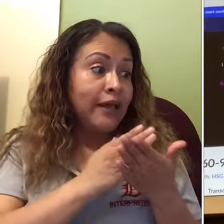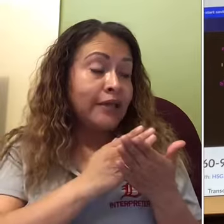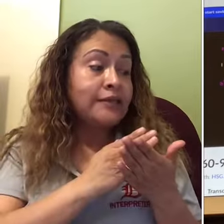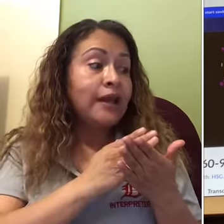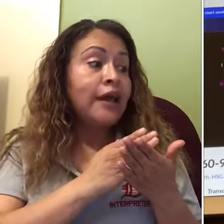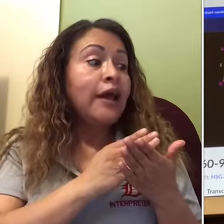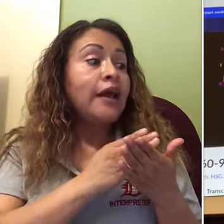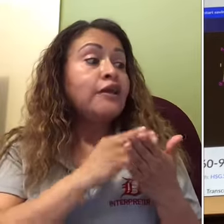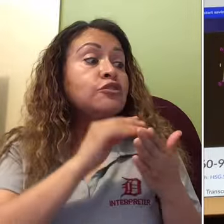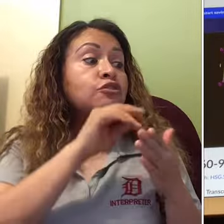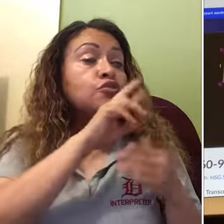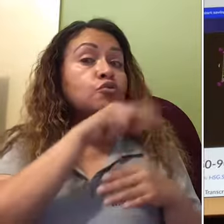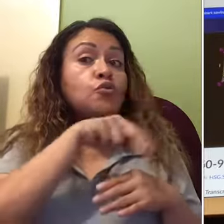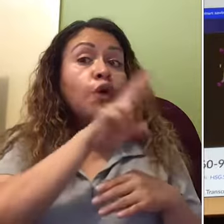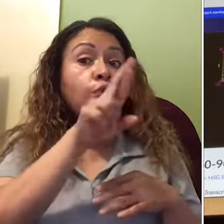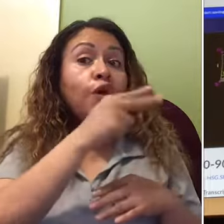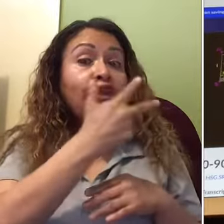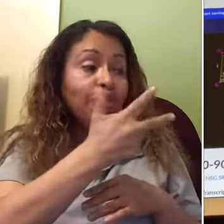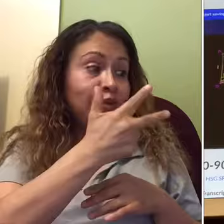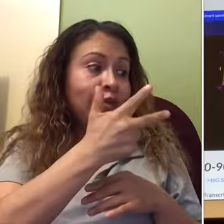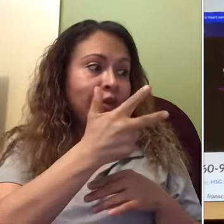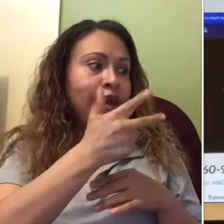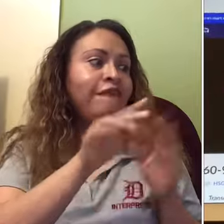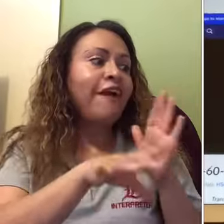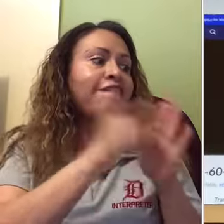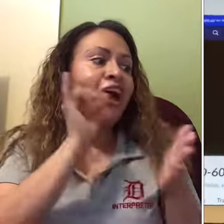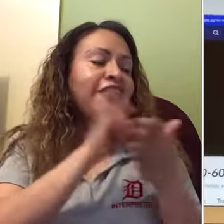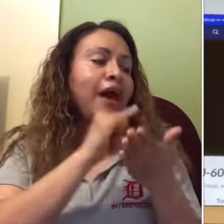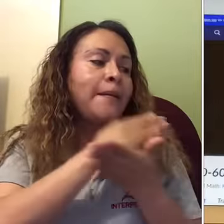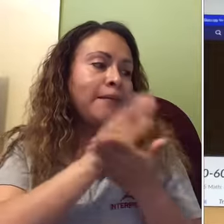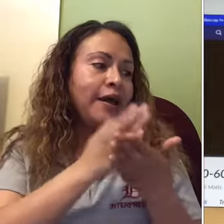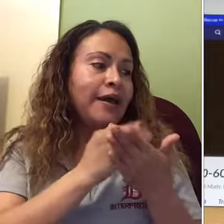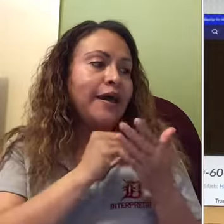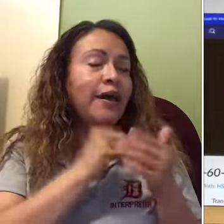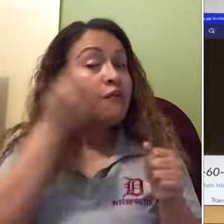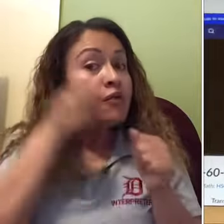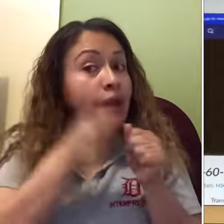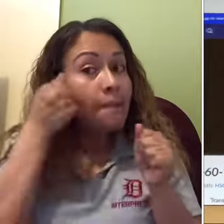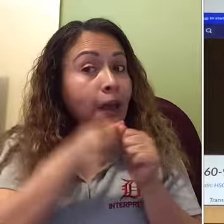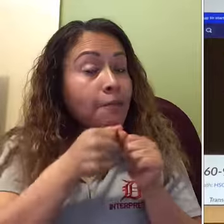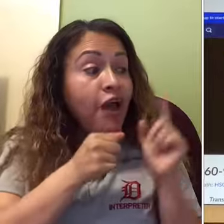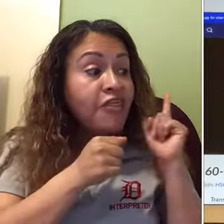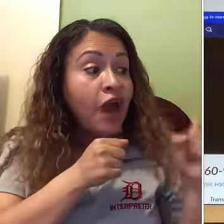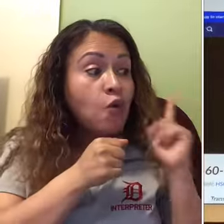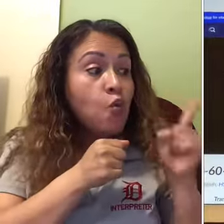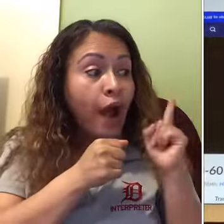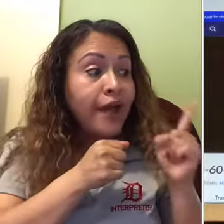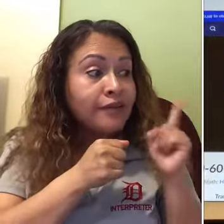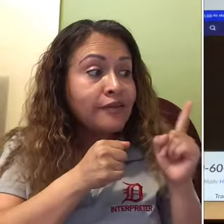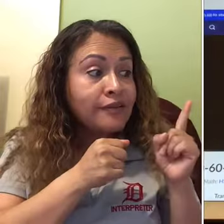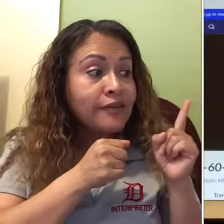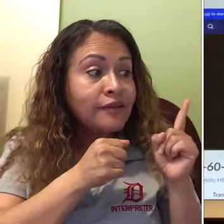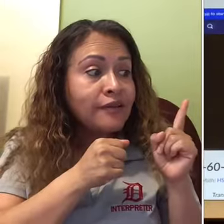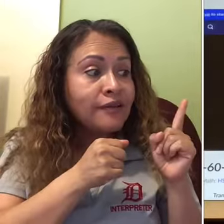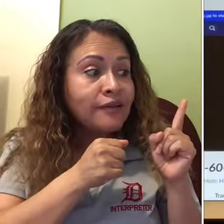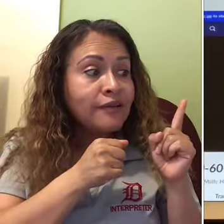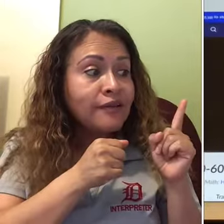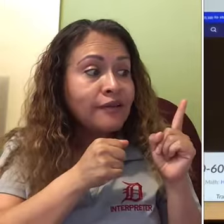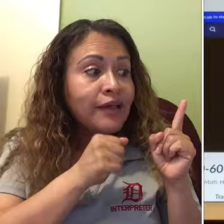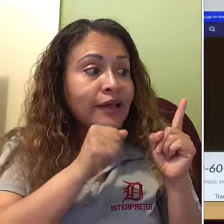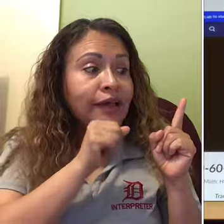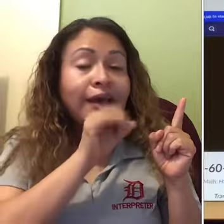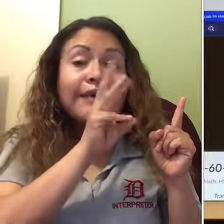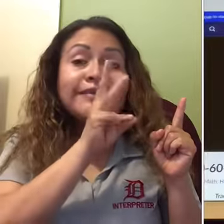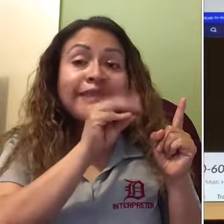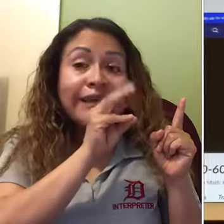square root of 3, we should get this side right over here. This is the 60, remember this 1, so right over here, this 1, this is the